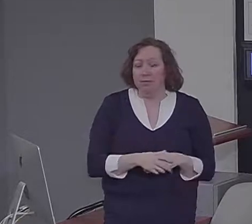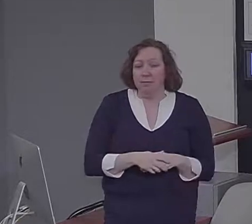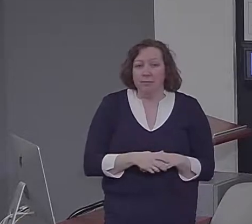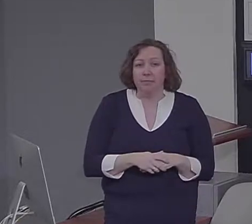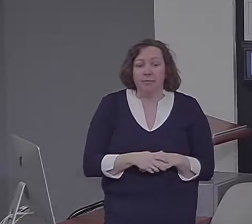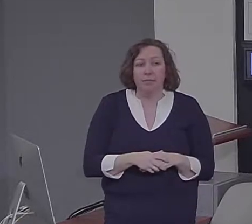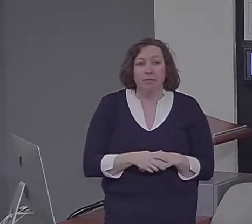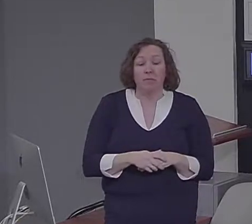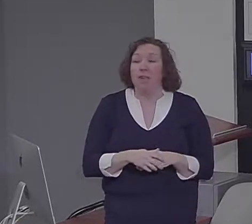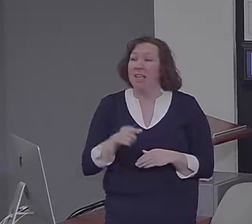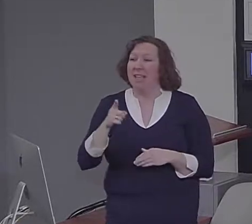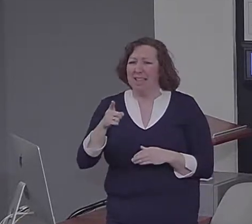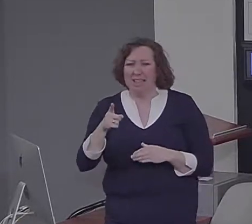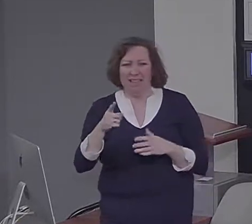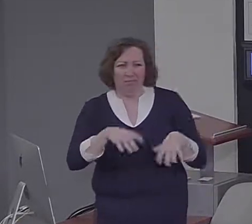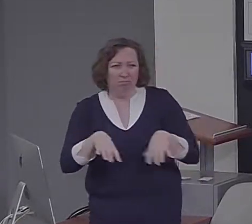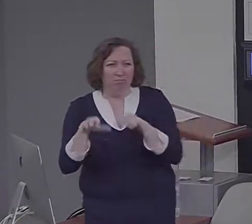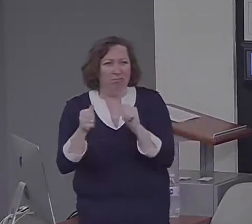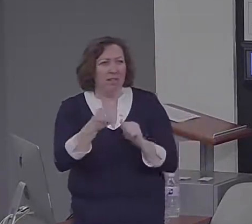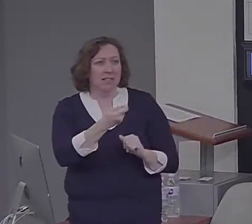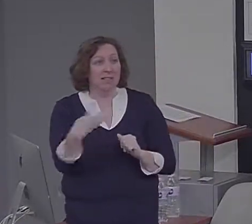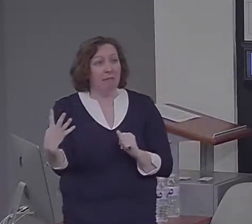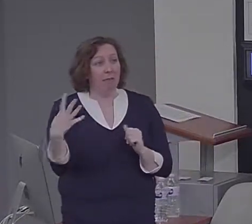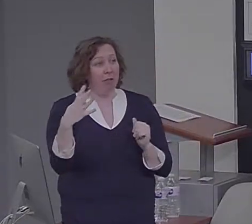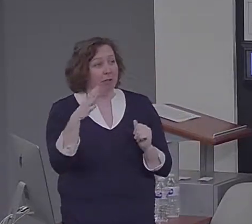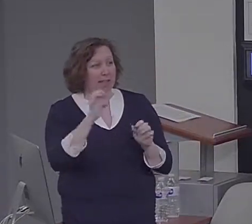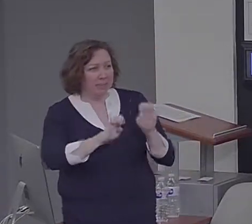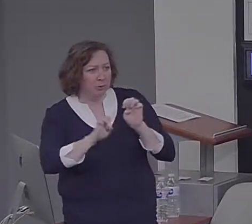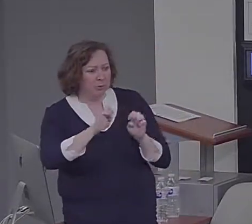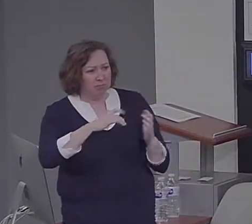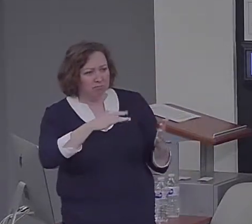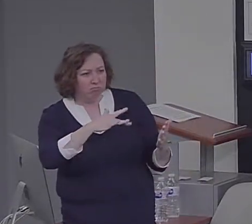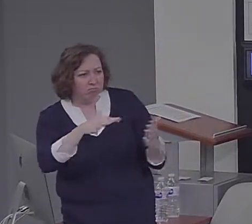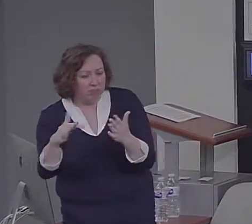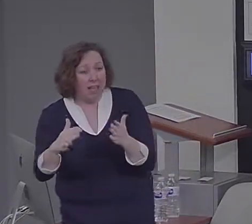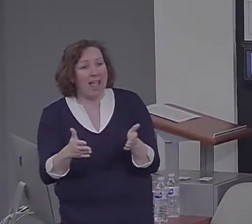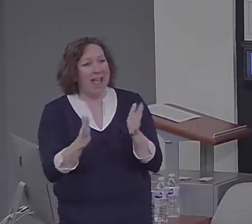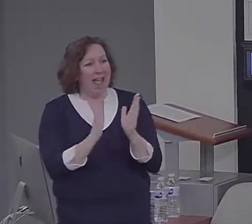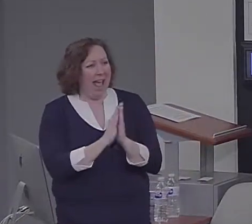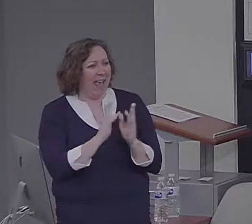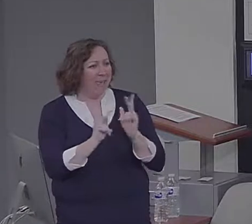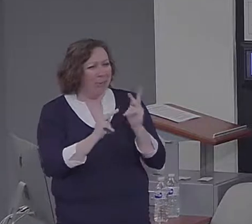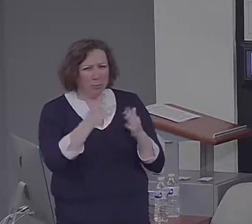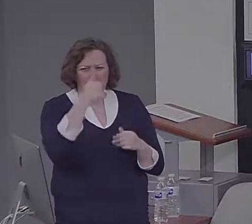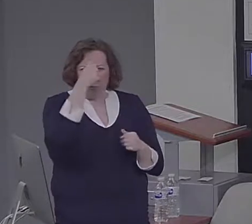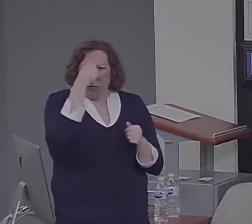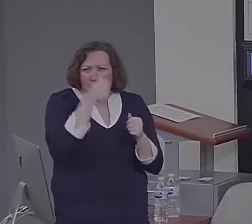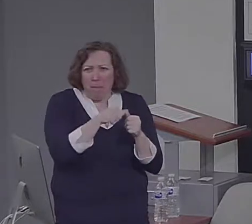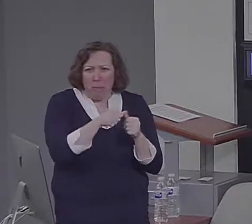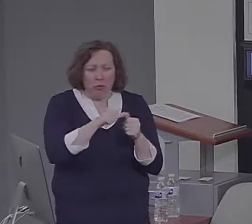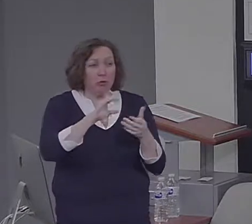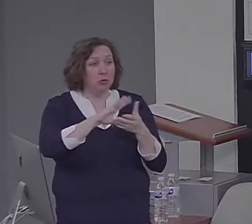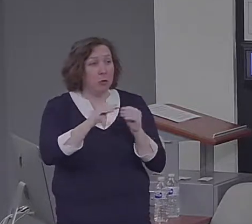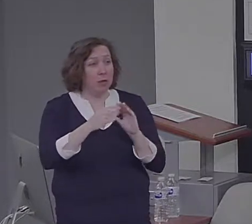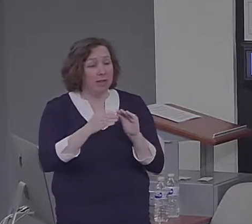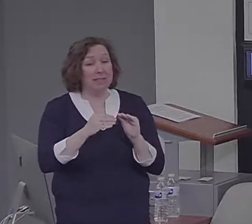stories that he read to them. And what was interesting is that people rarely just remembered the story as it was presented.